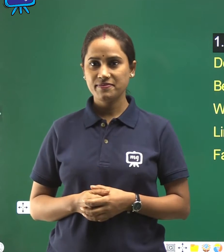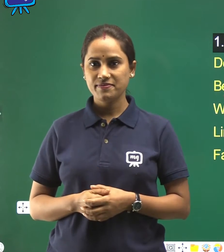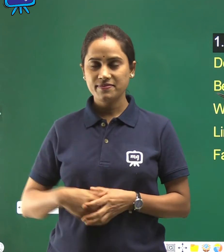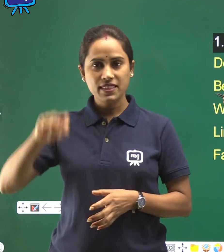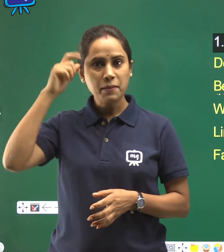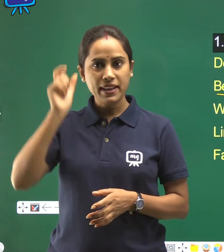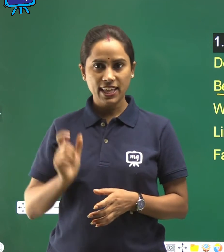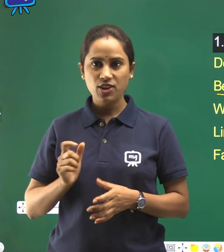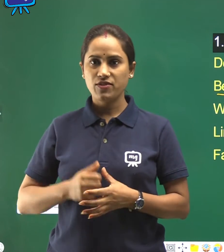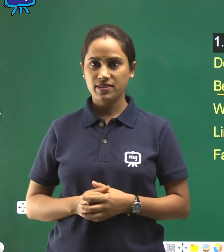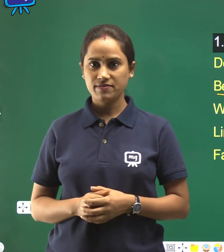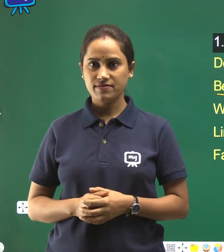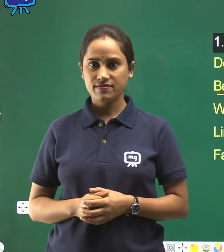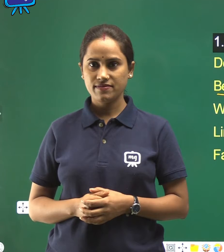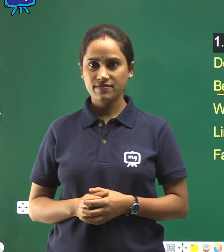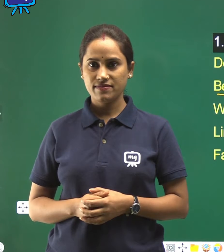Believe,